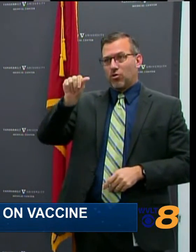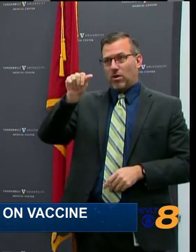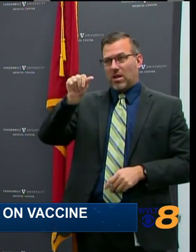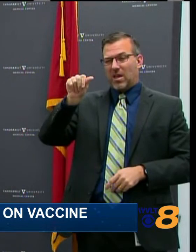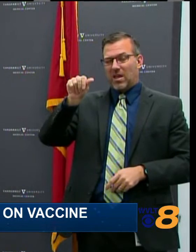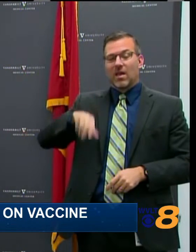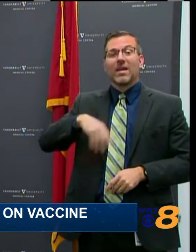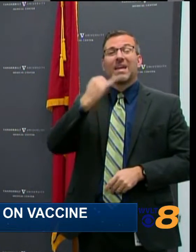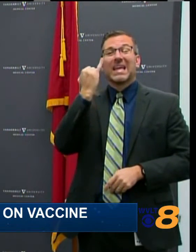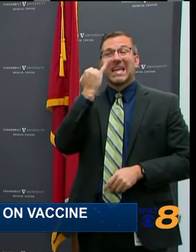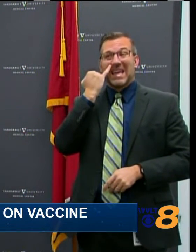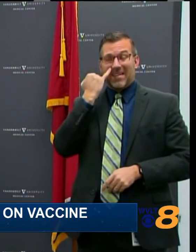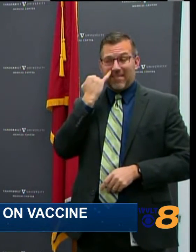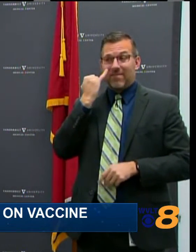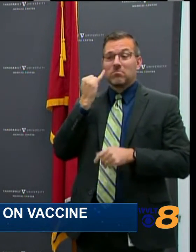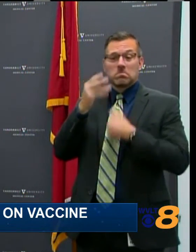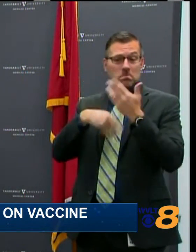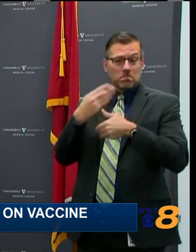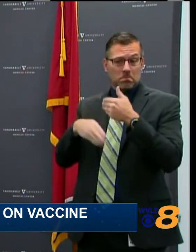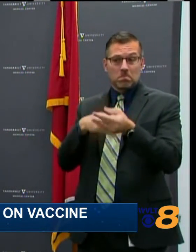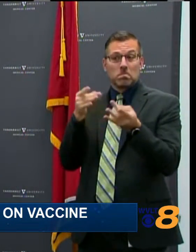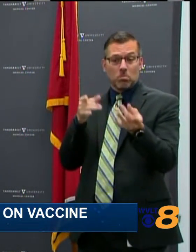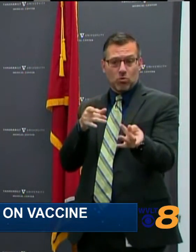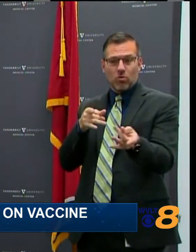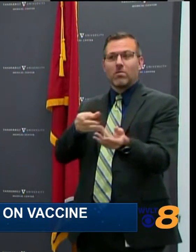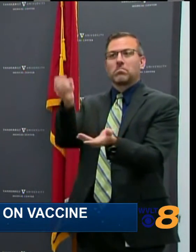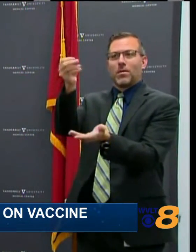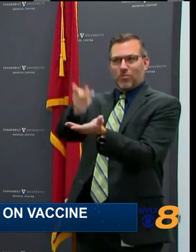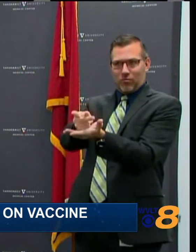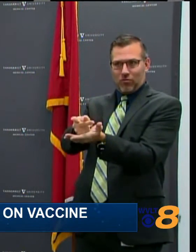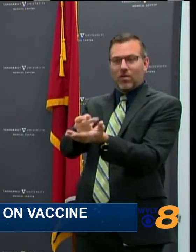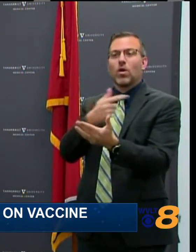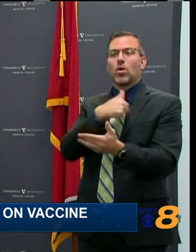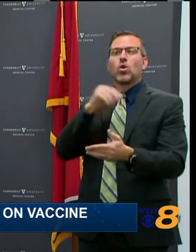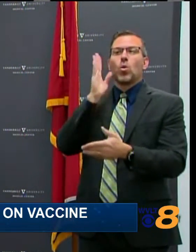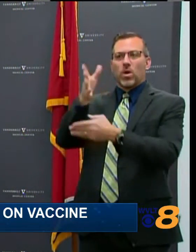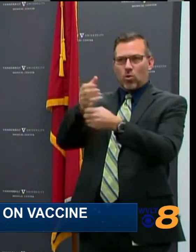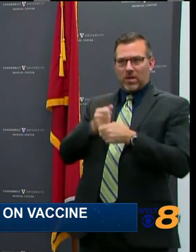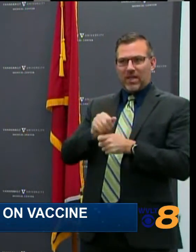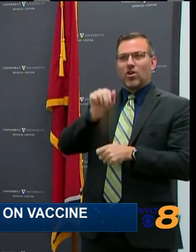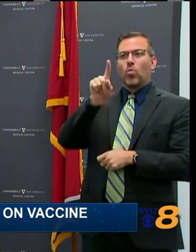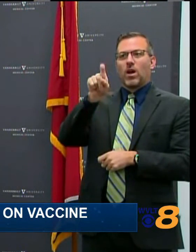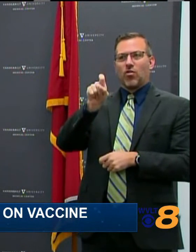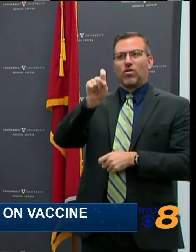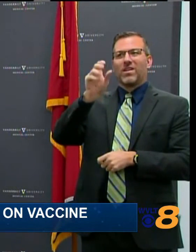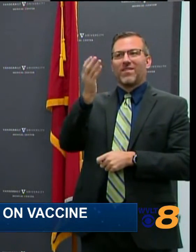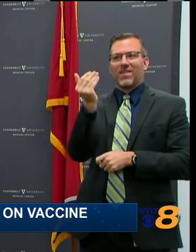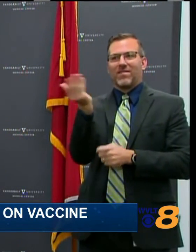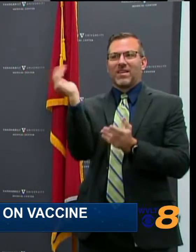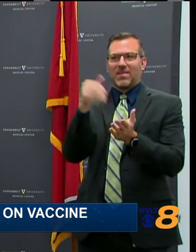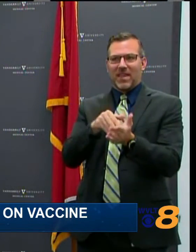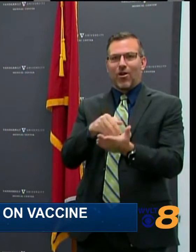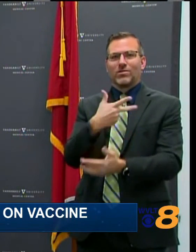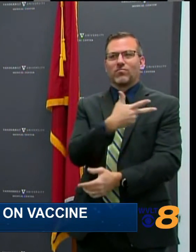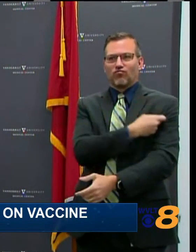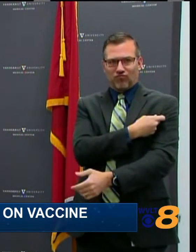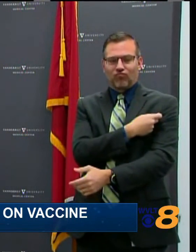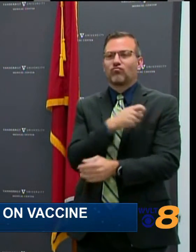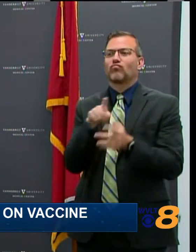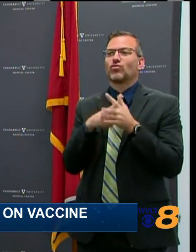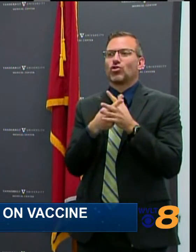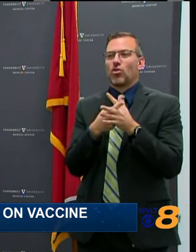expected, that will be approved over the weekend, and we will receive a total of 115,000 doses